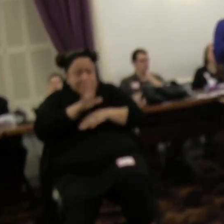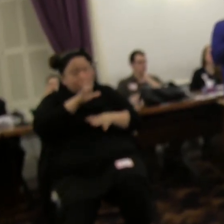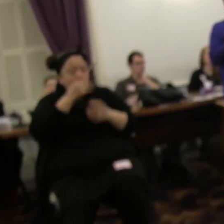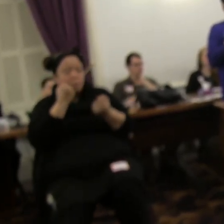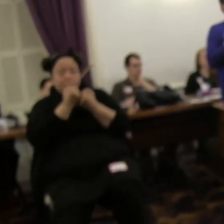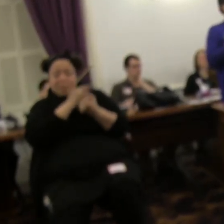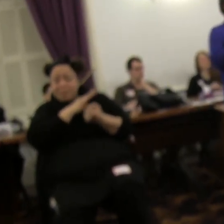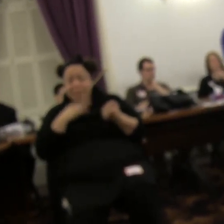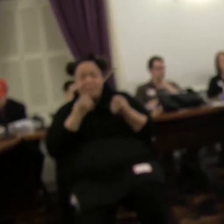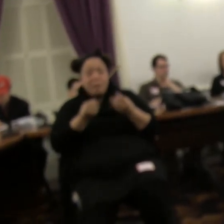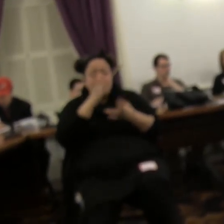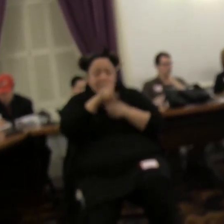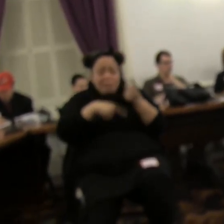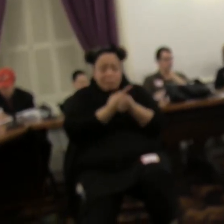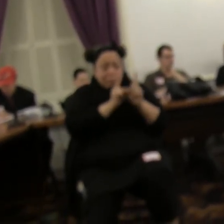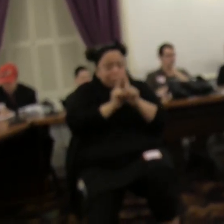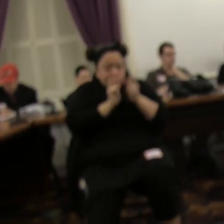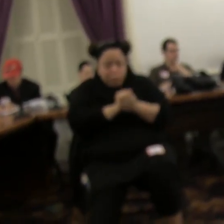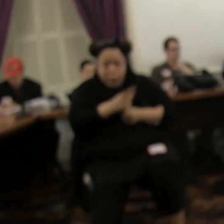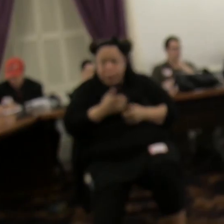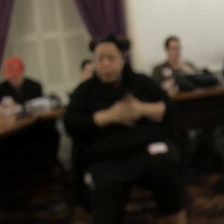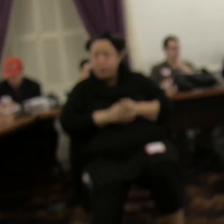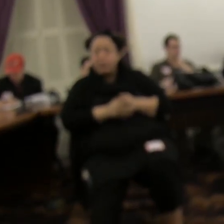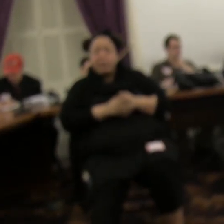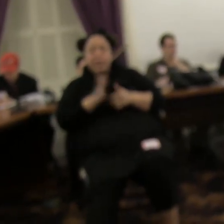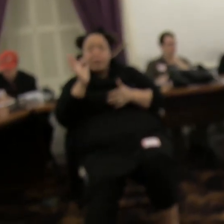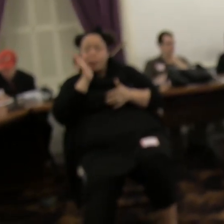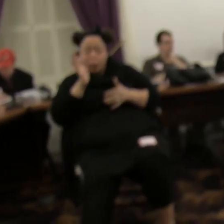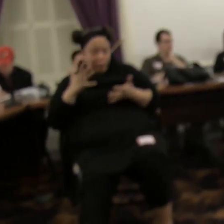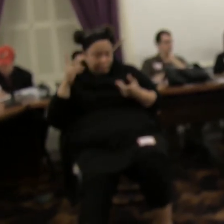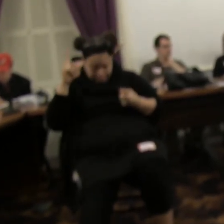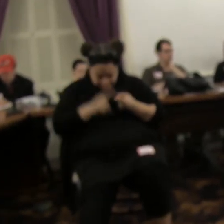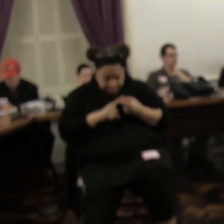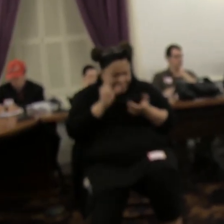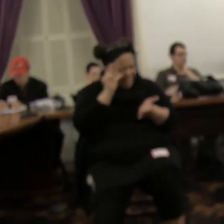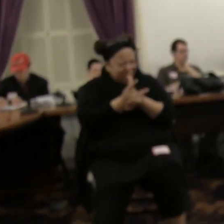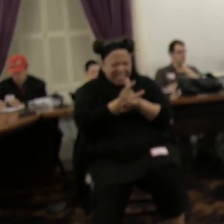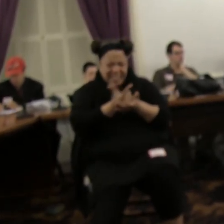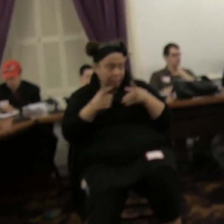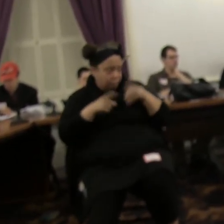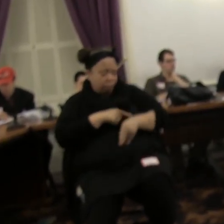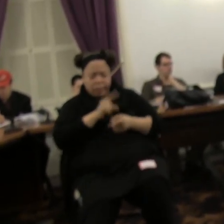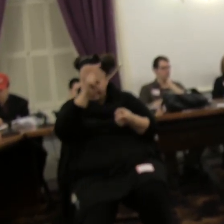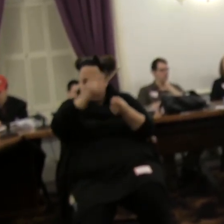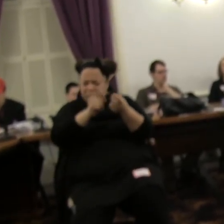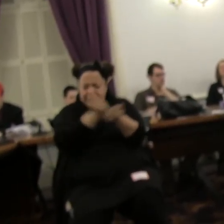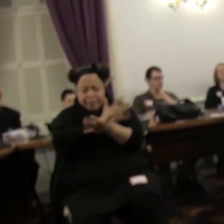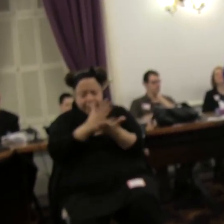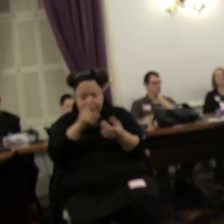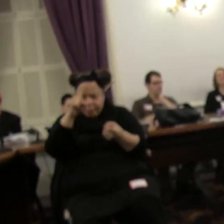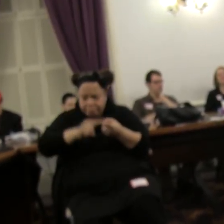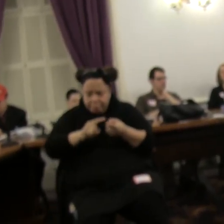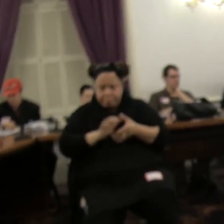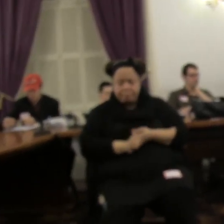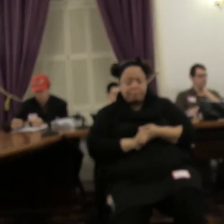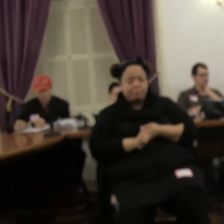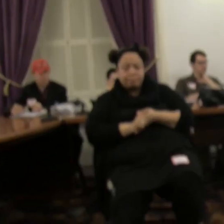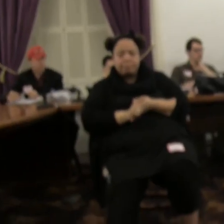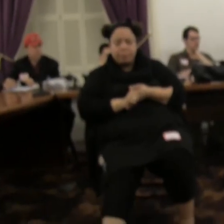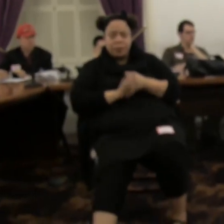you know, real services that people depend on, employment. Really impacts quality of life.